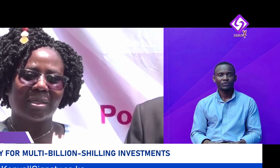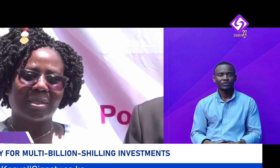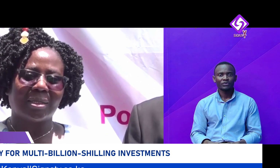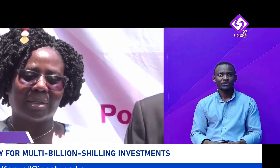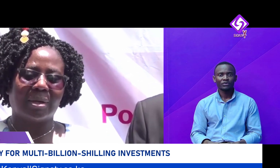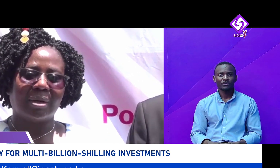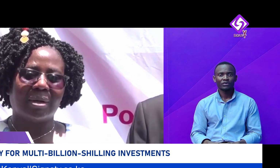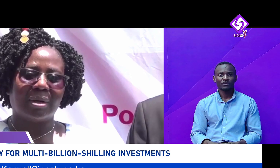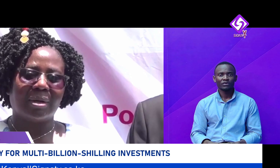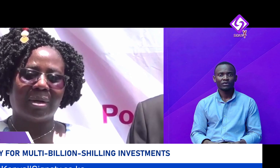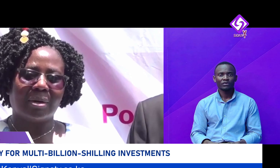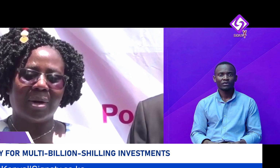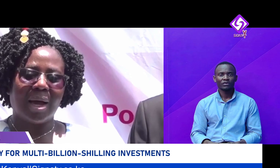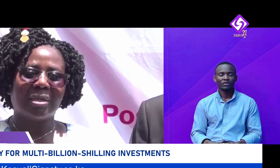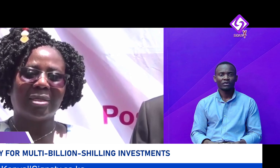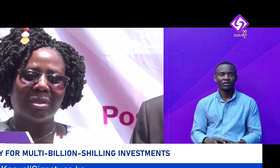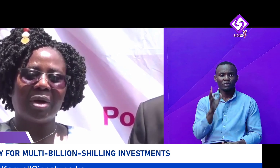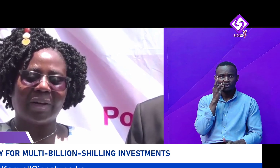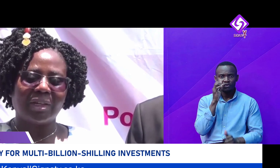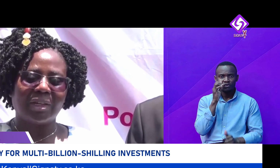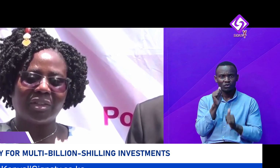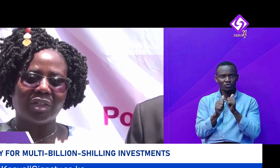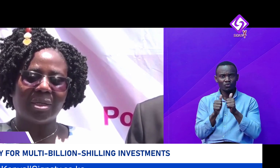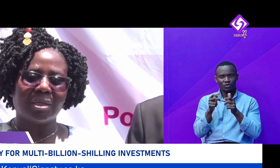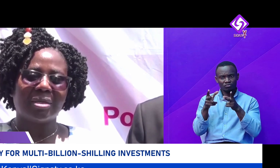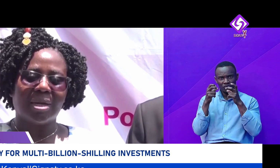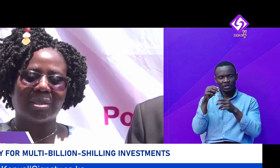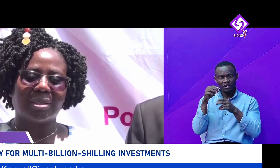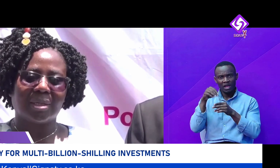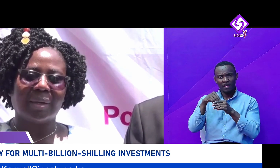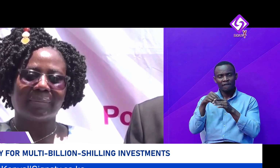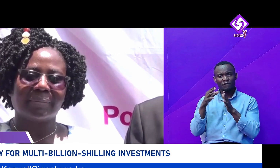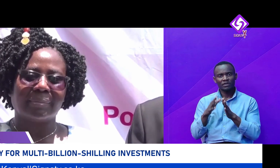really attract investors, and since we are going manufacturing, is energy sector,